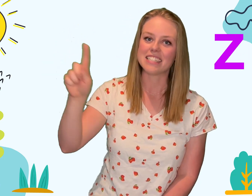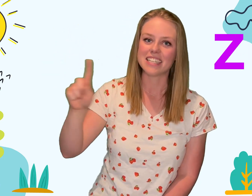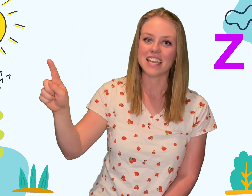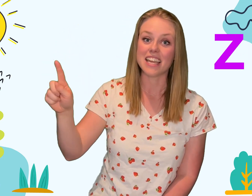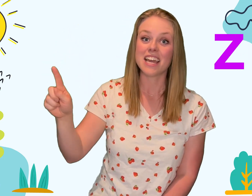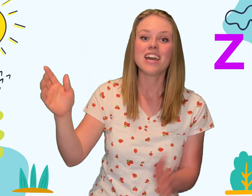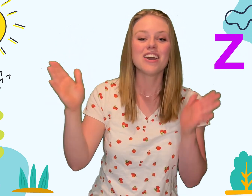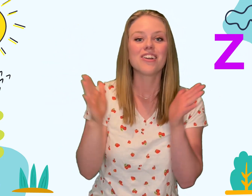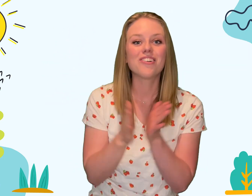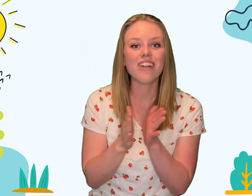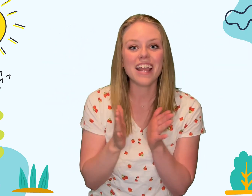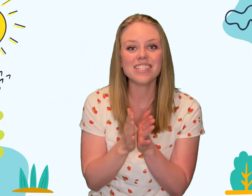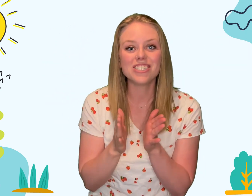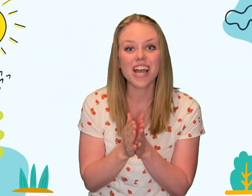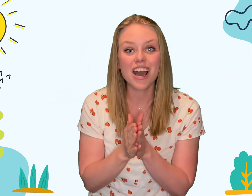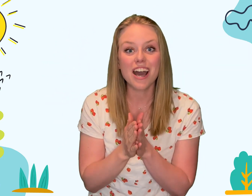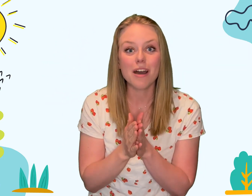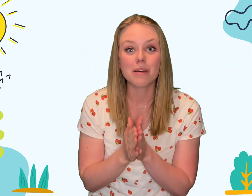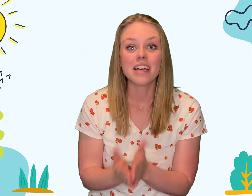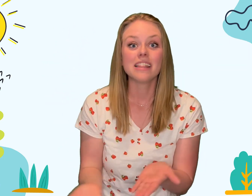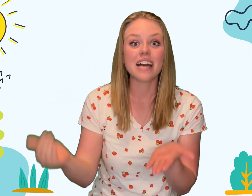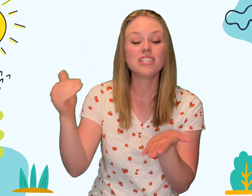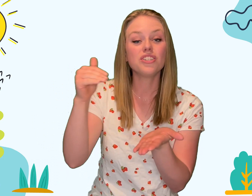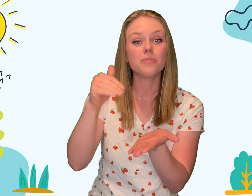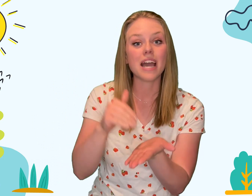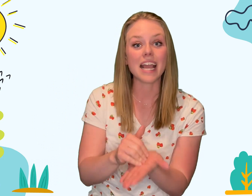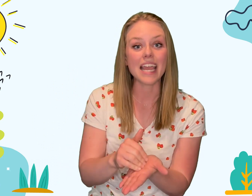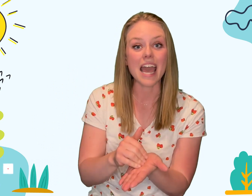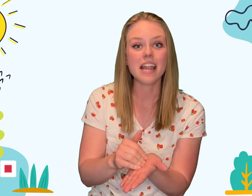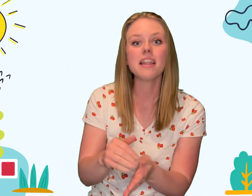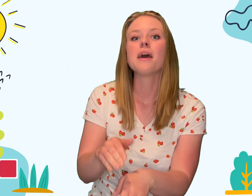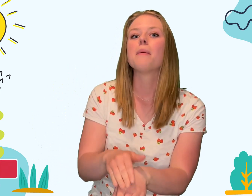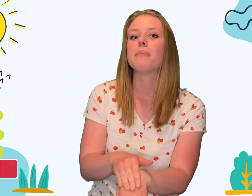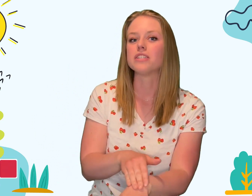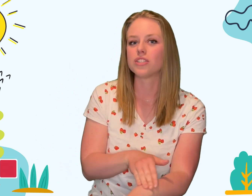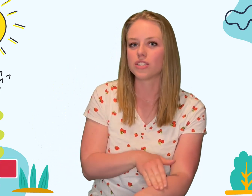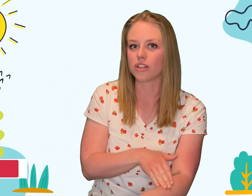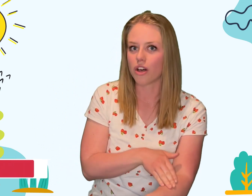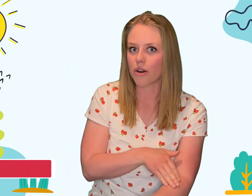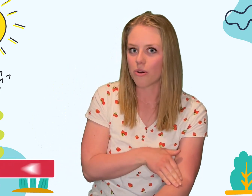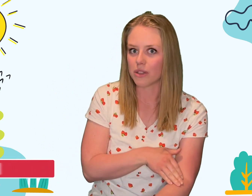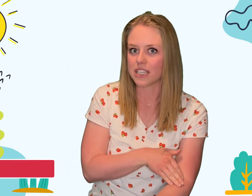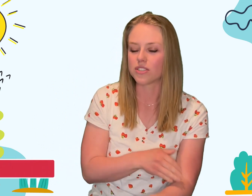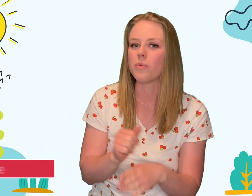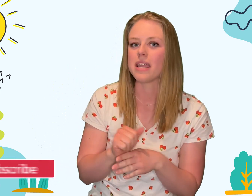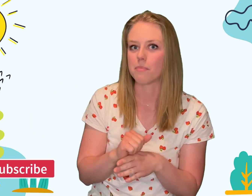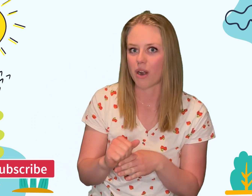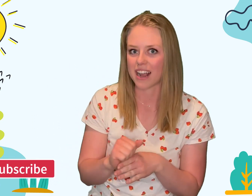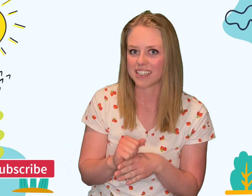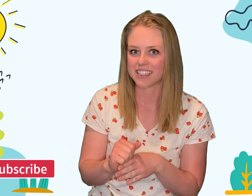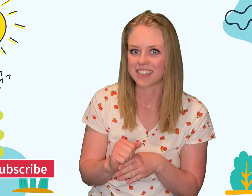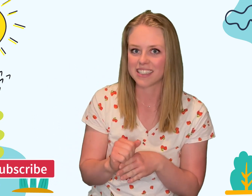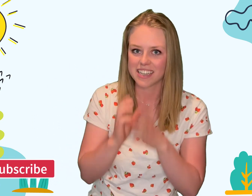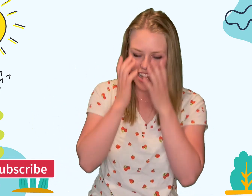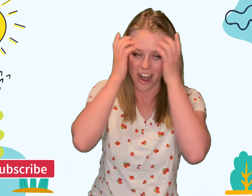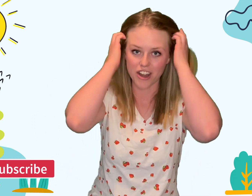Z. Great job! Let's do it again, but slowly so we can practice. Are you